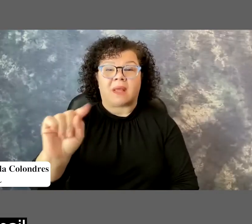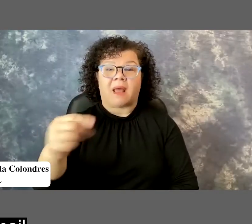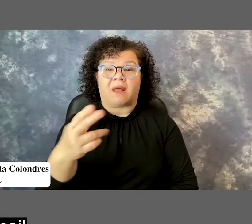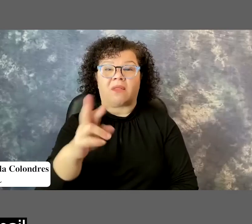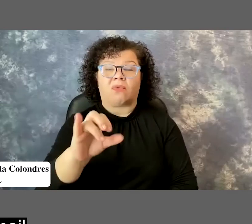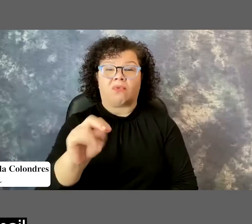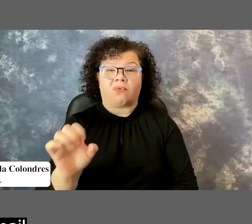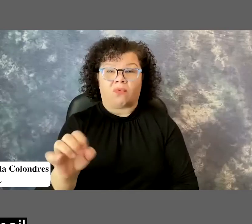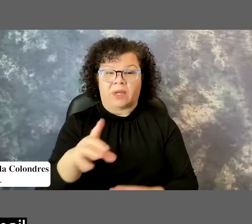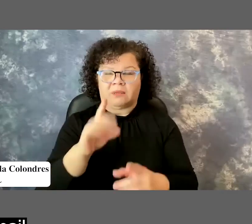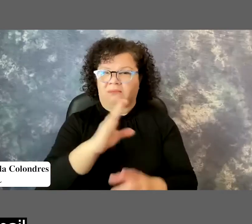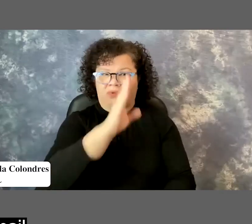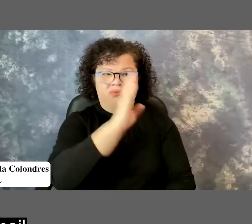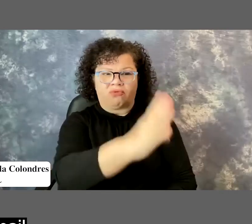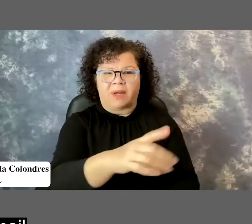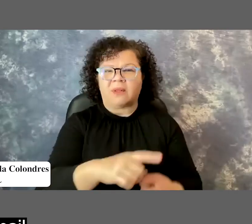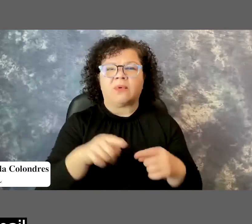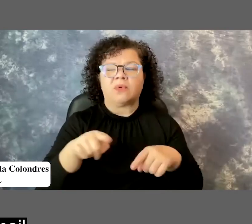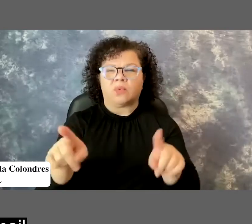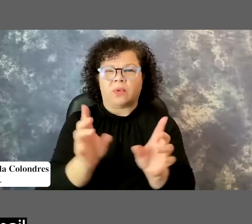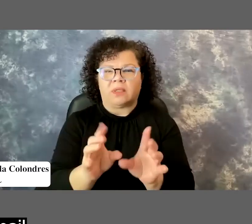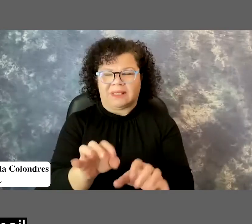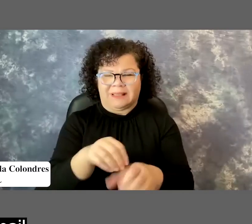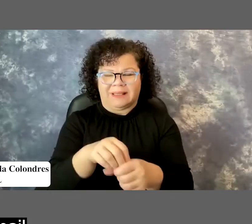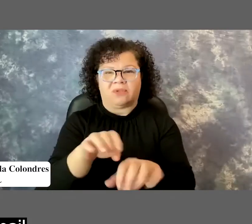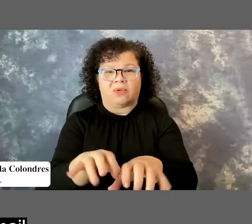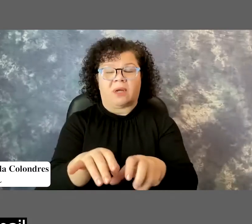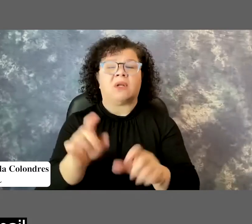chat. You can email